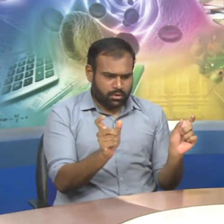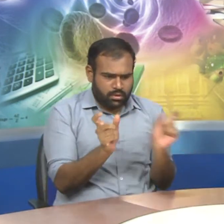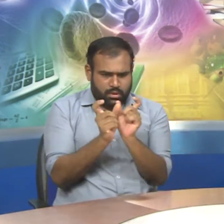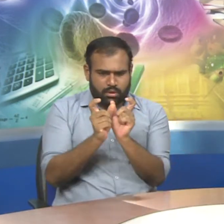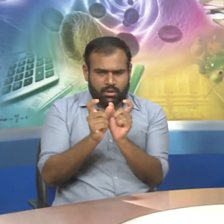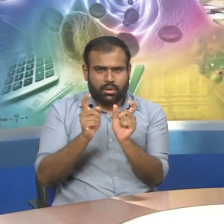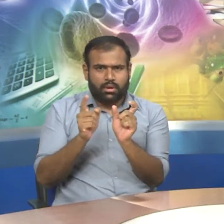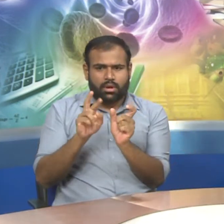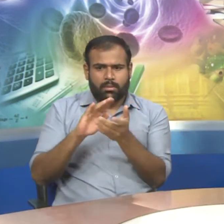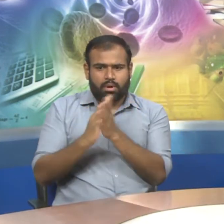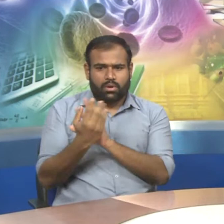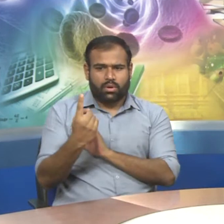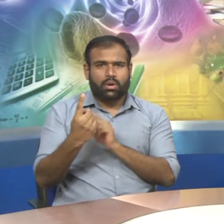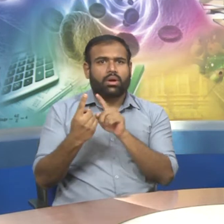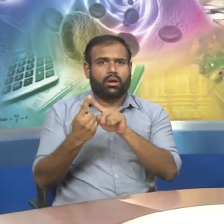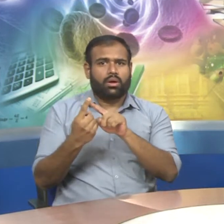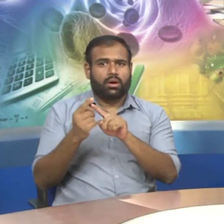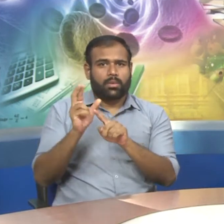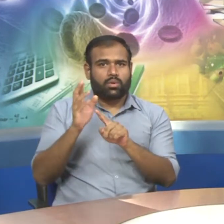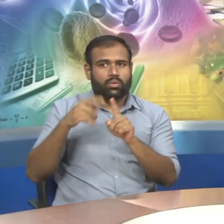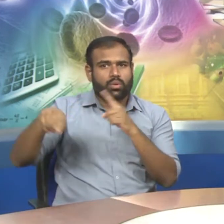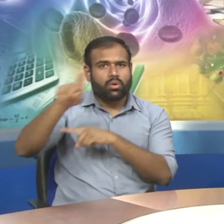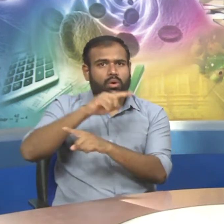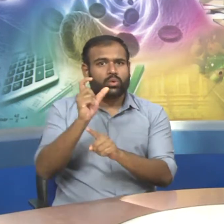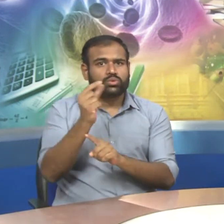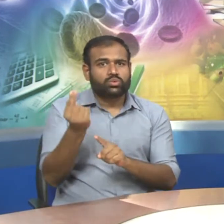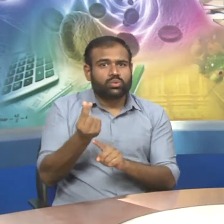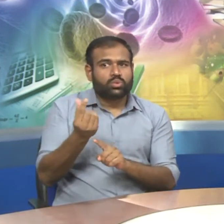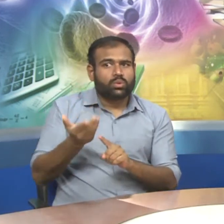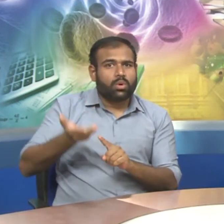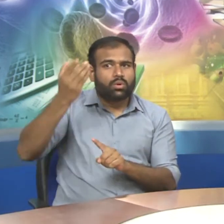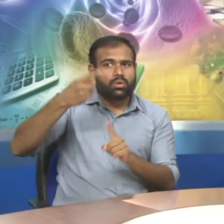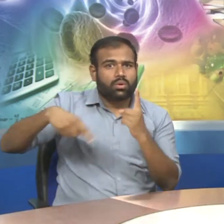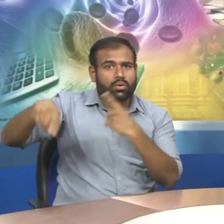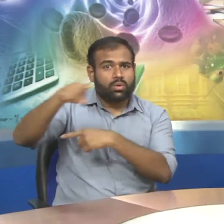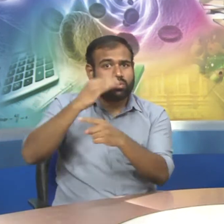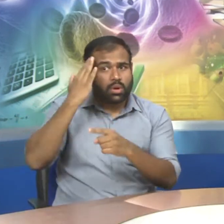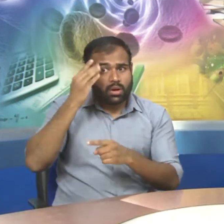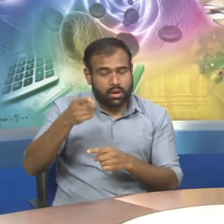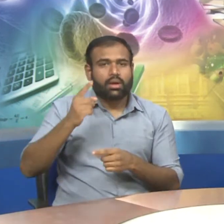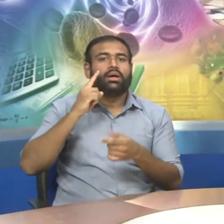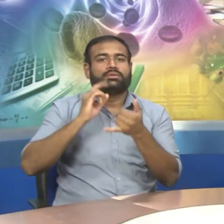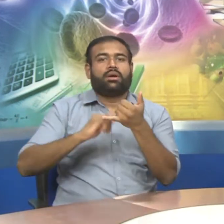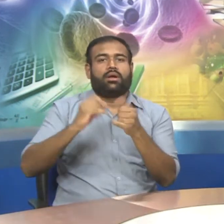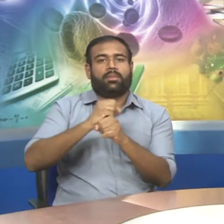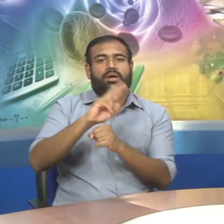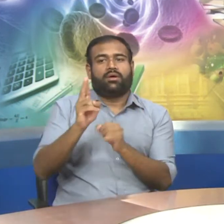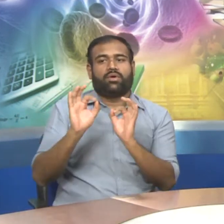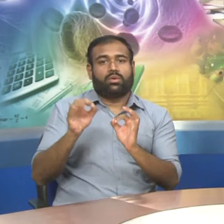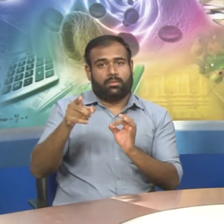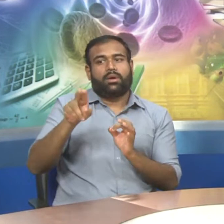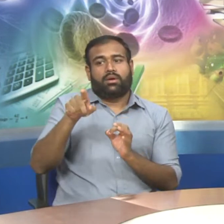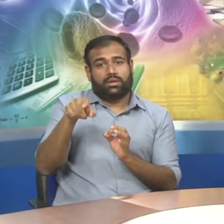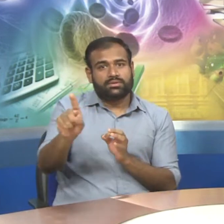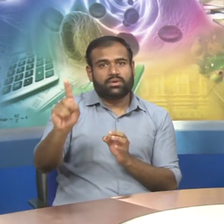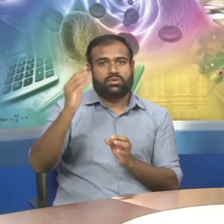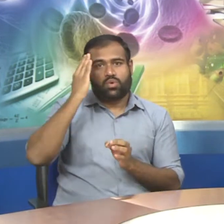correct grammar is important and using correct combination of the signs is also